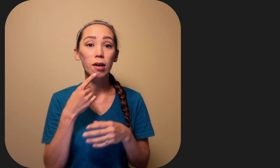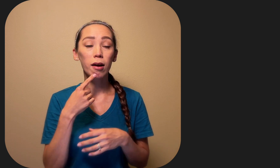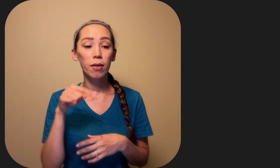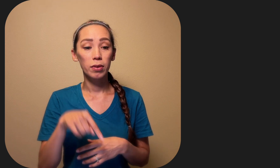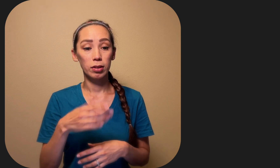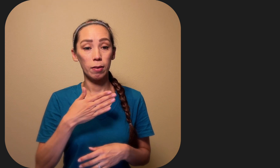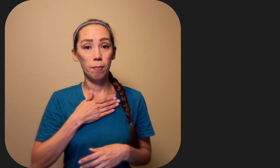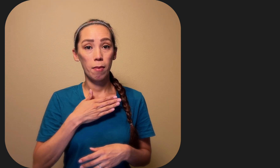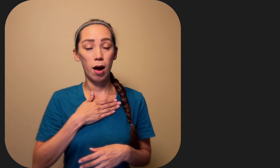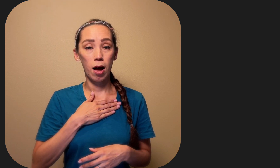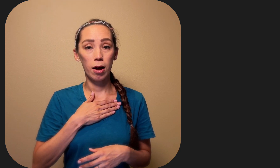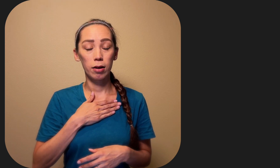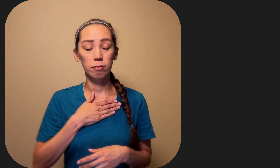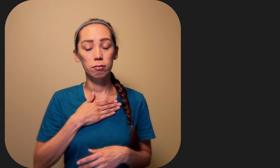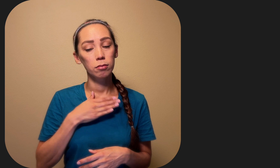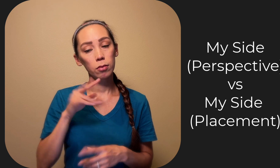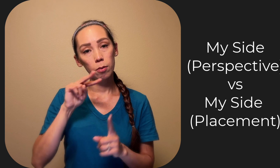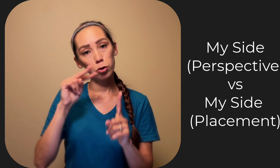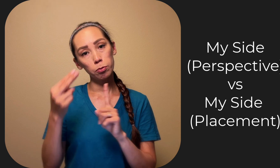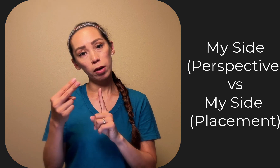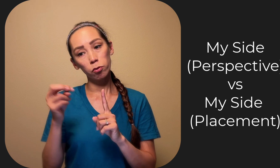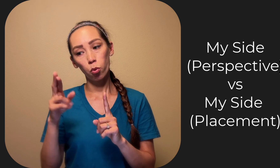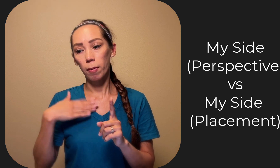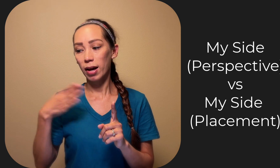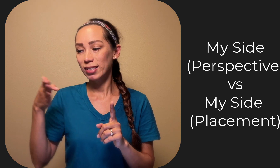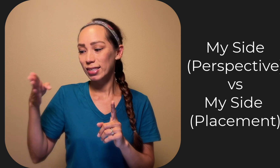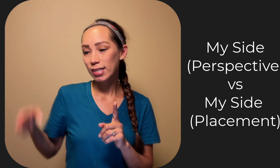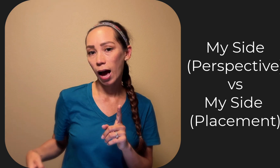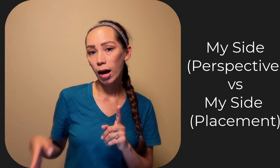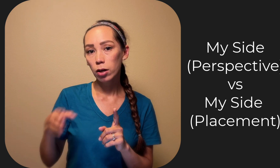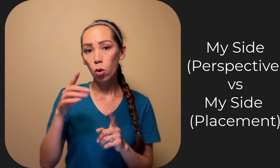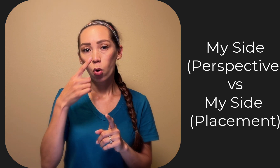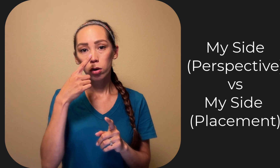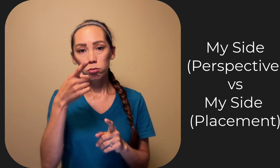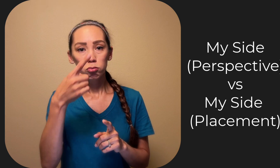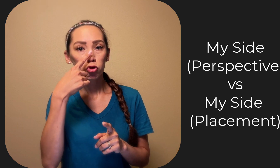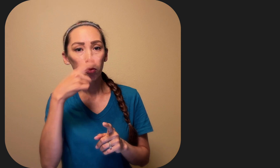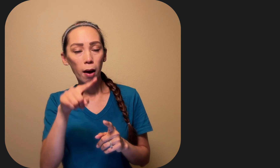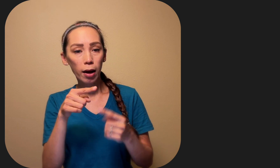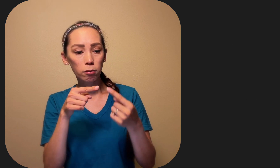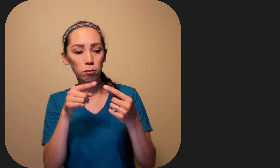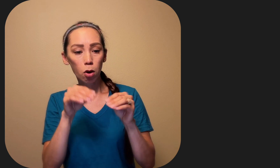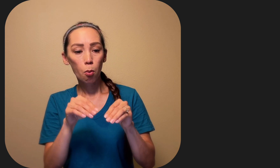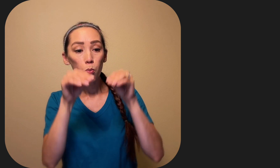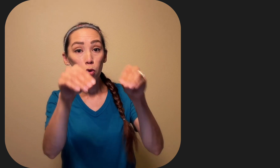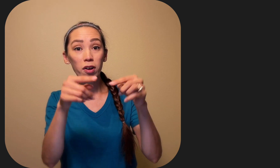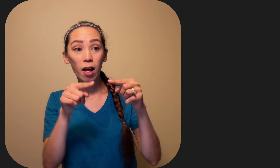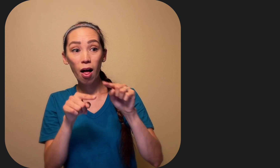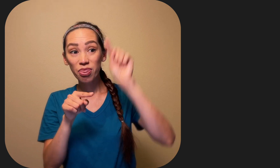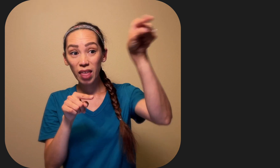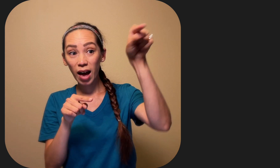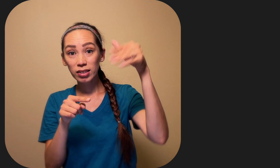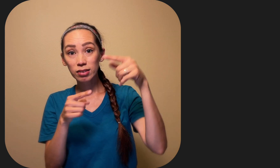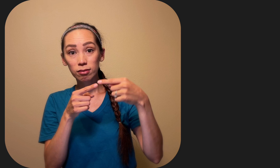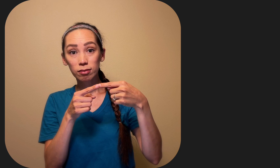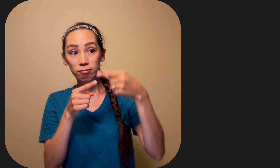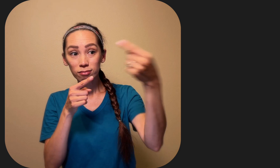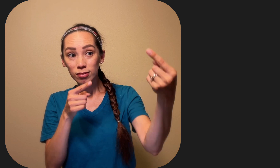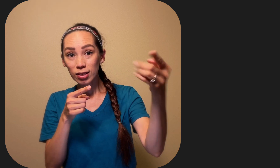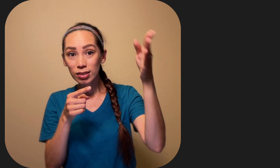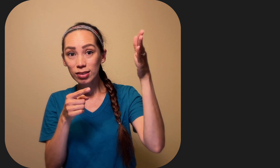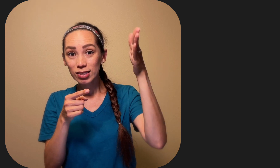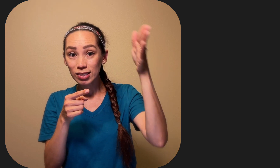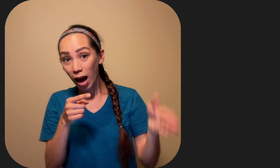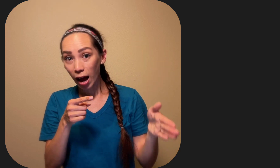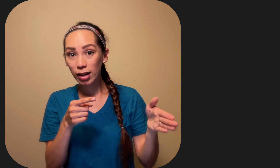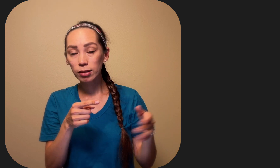Either you can say, this is my side, or can you move over to that side? But